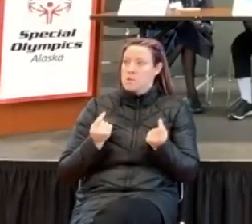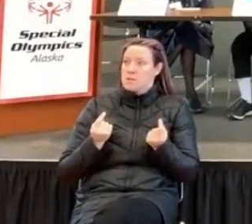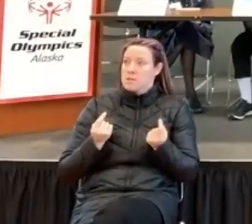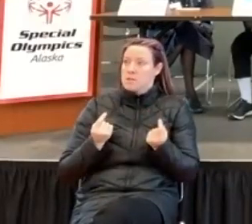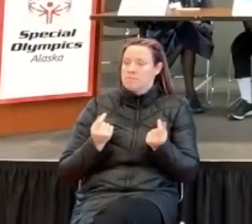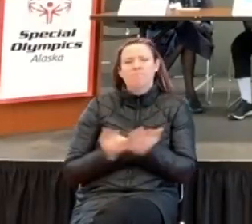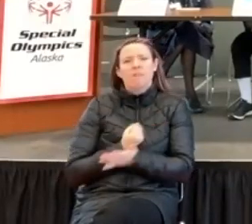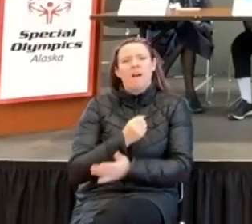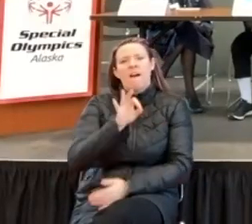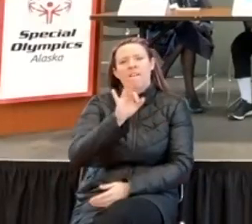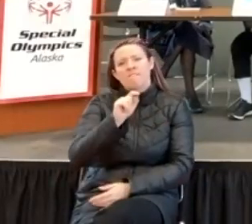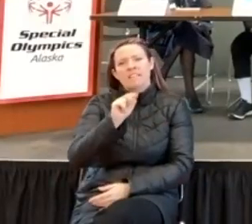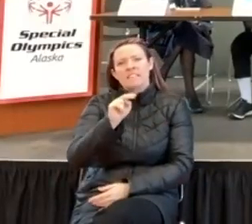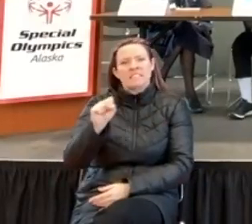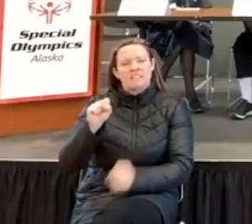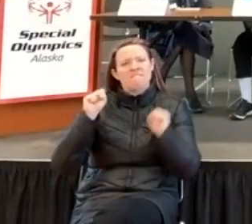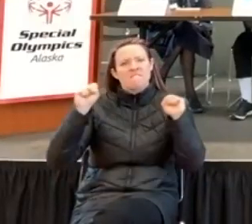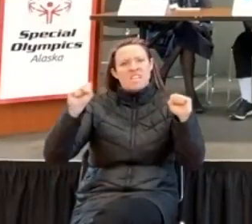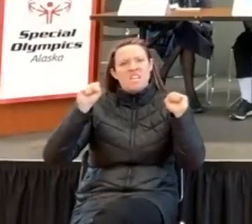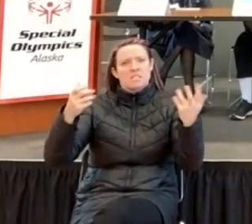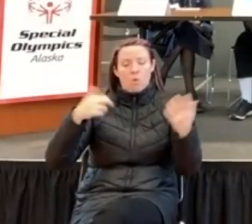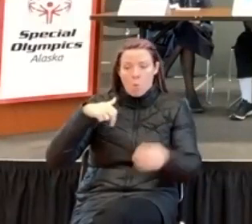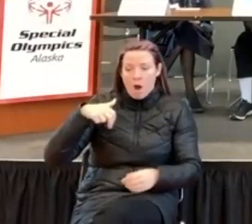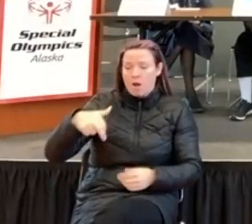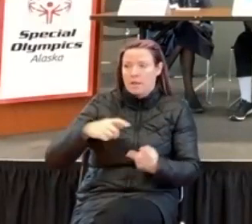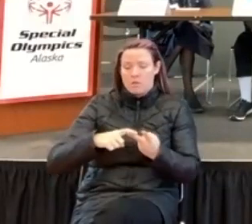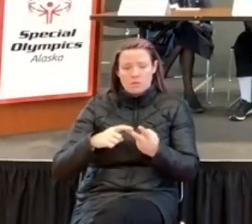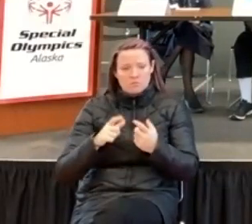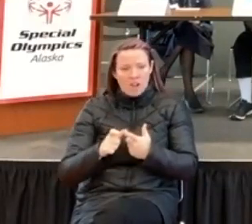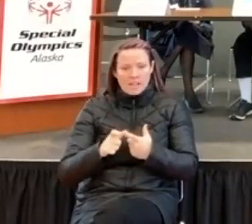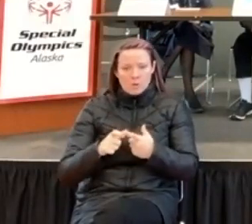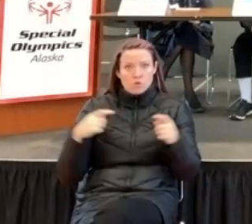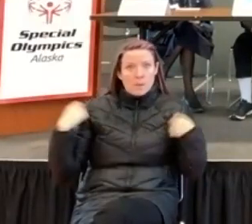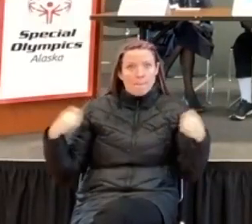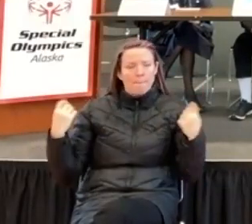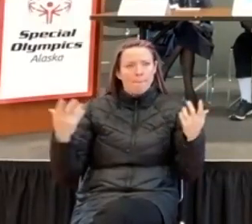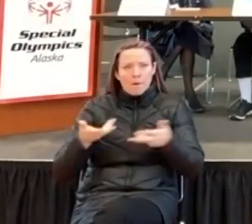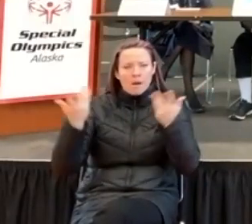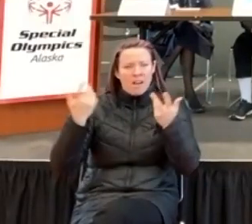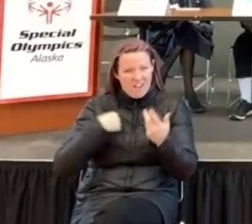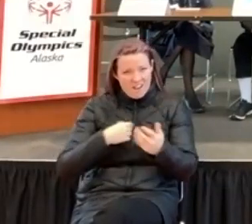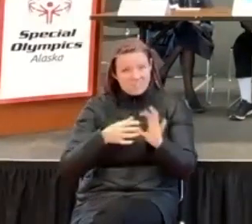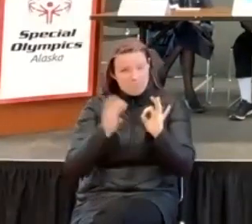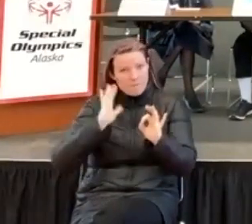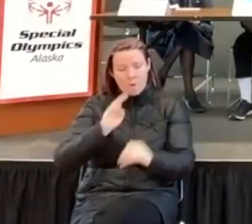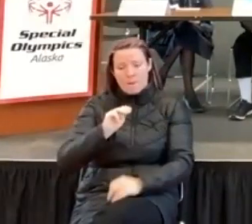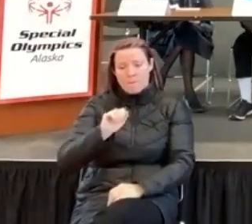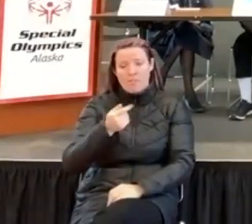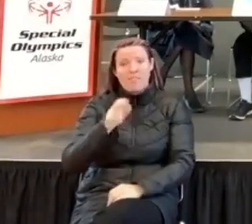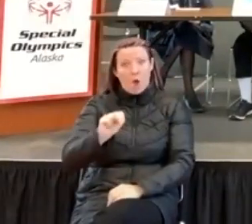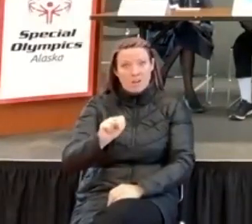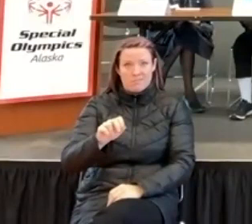kind of fitness in, whether it's walking or running or something like that. Like I said, I was a marathoner and it was hard for